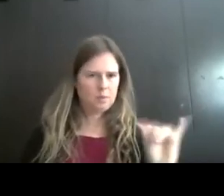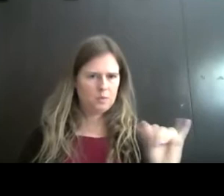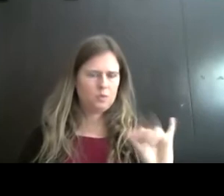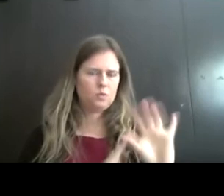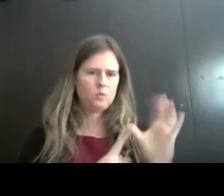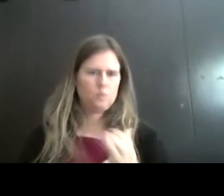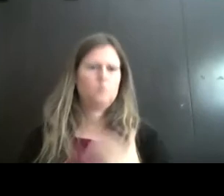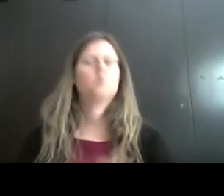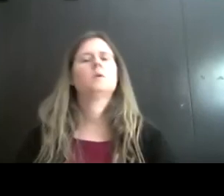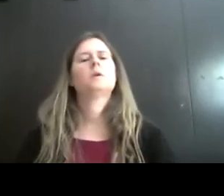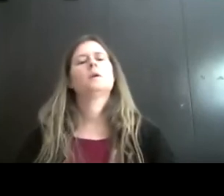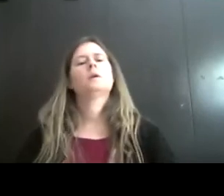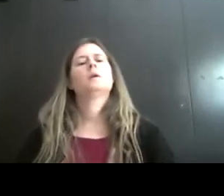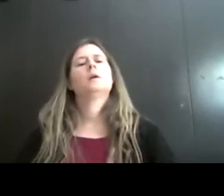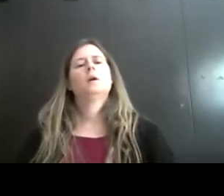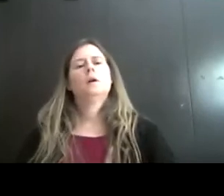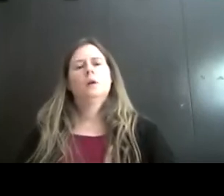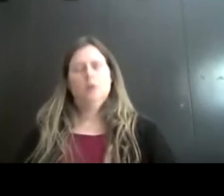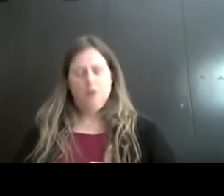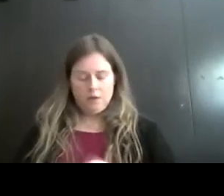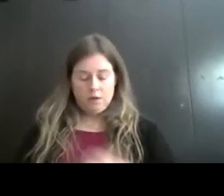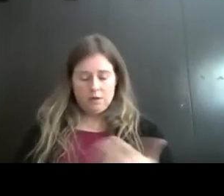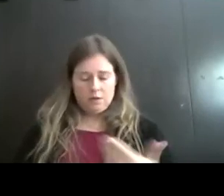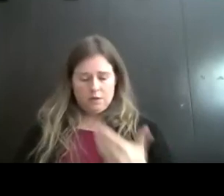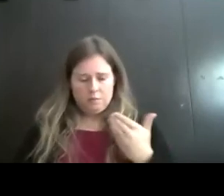Before I open it up for Q&A,